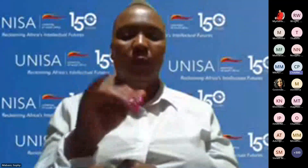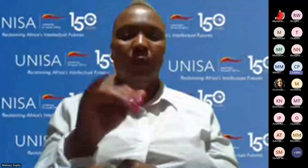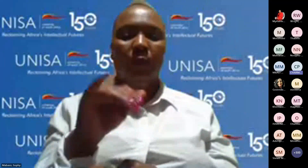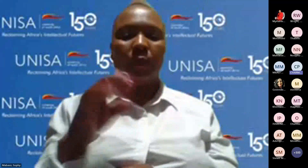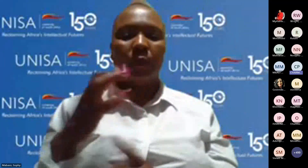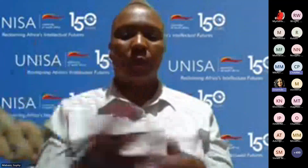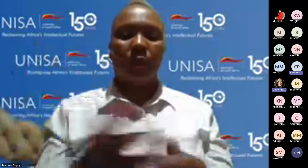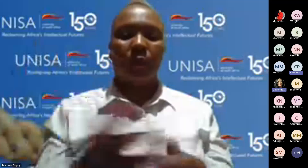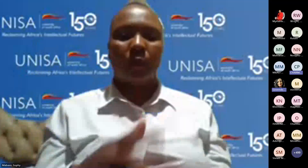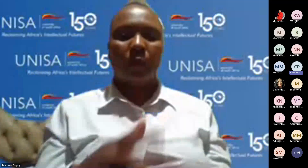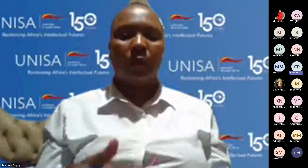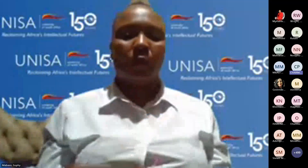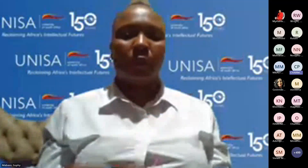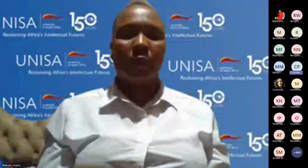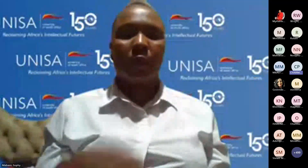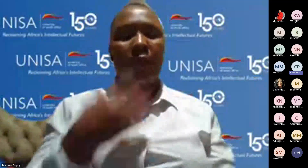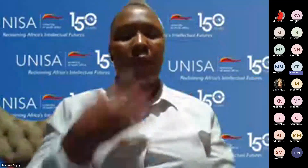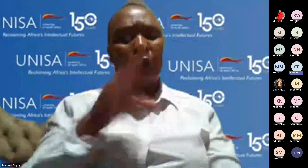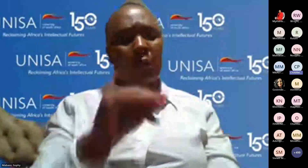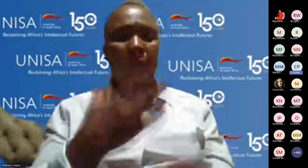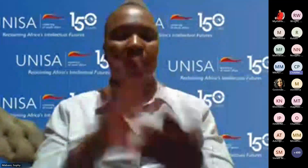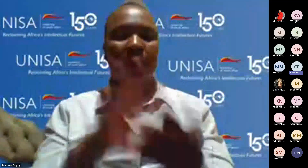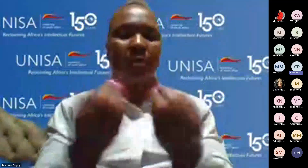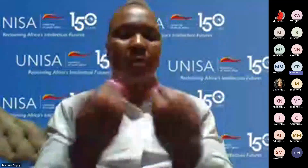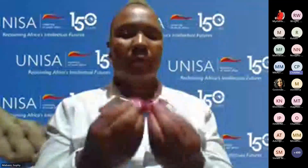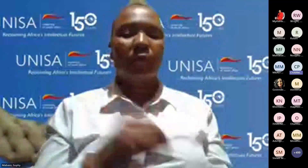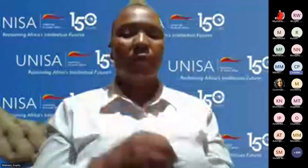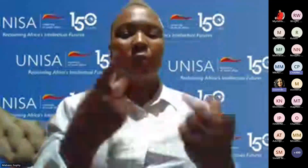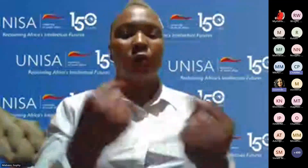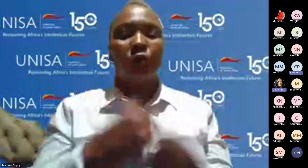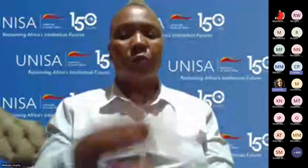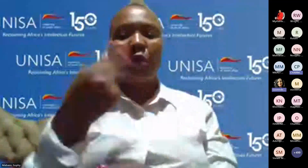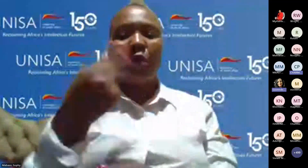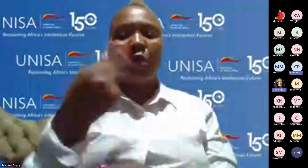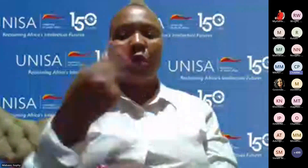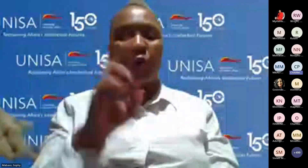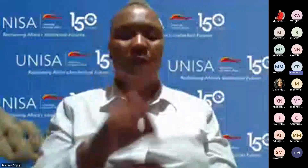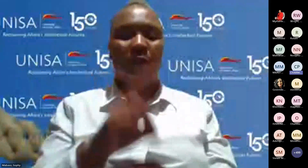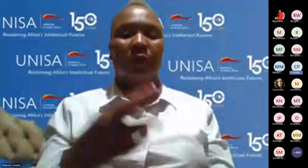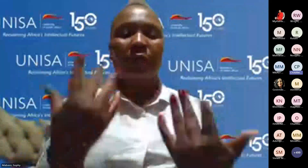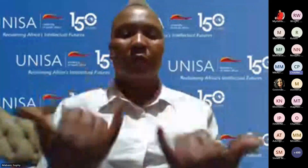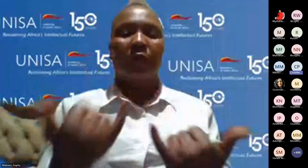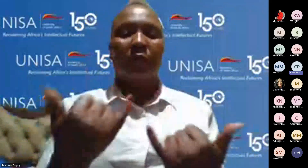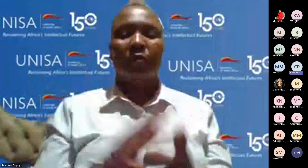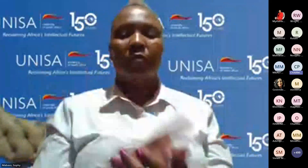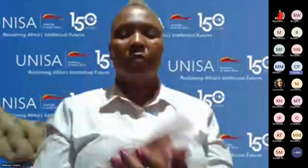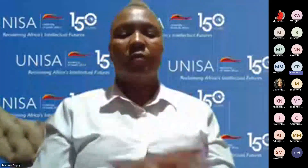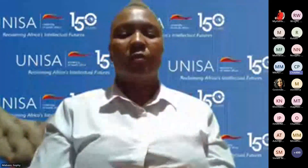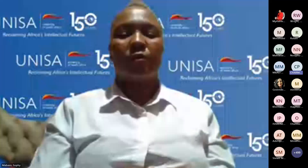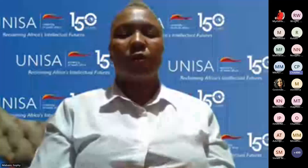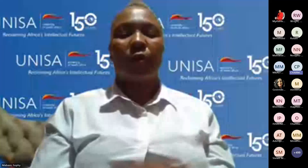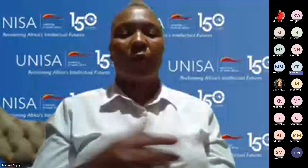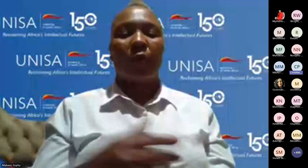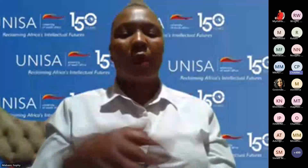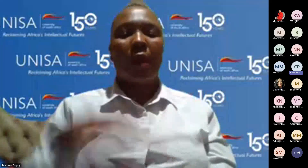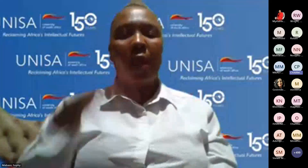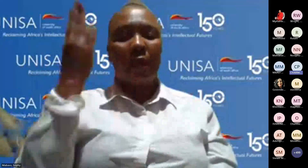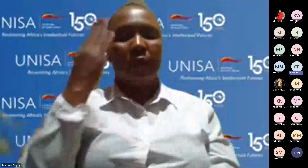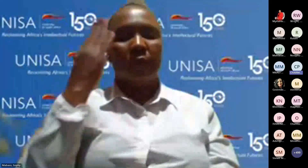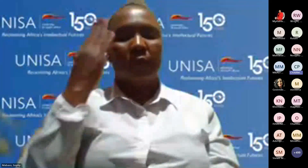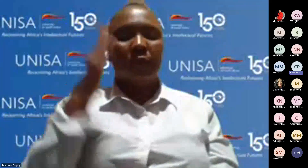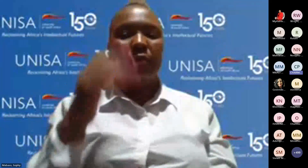I just wanted to ask something. I'm doing my honors, and I know about